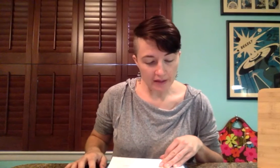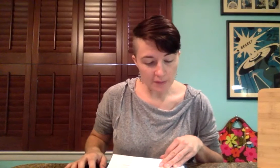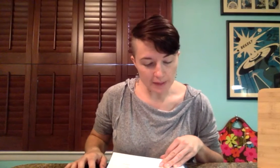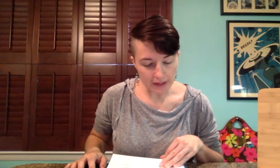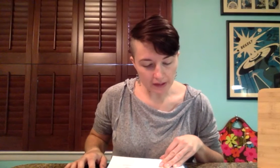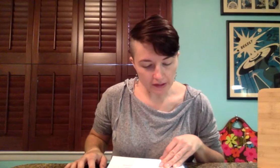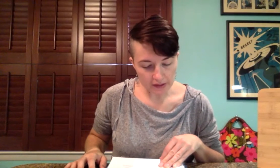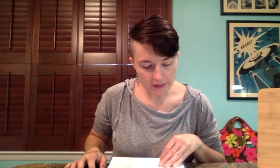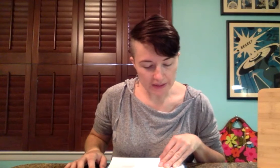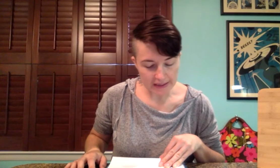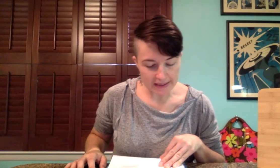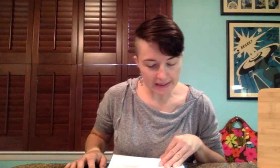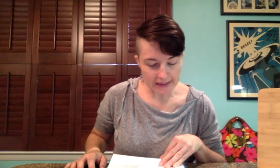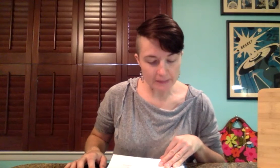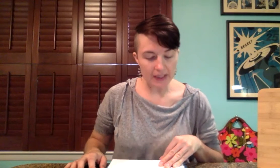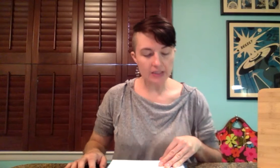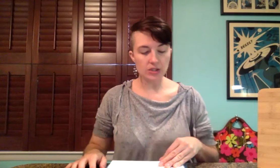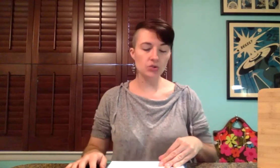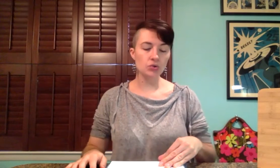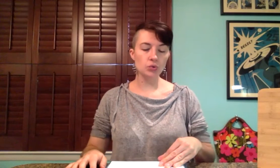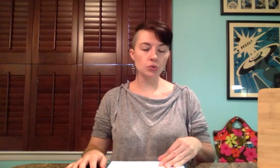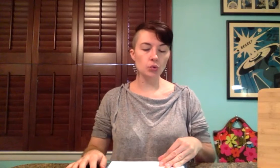How about, let's see, I'll skip ahead to